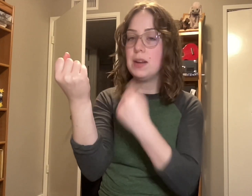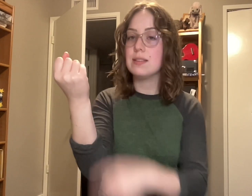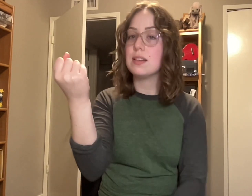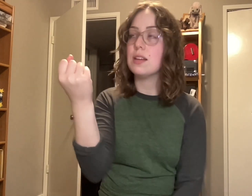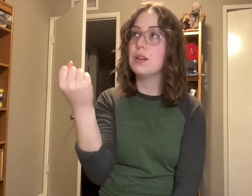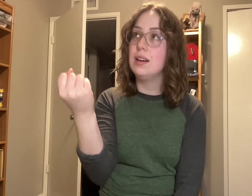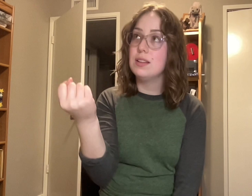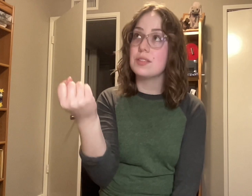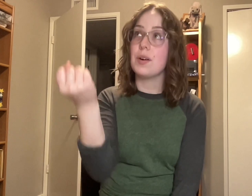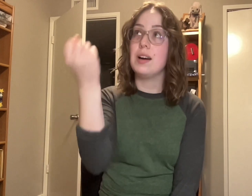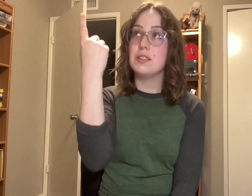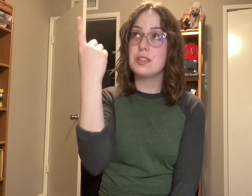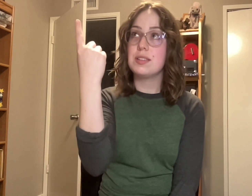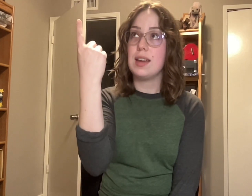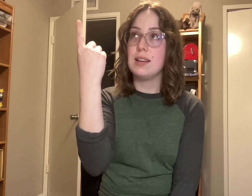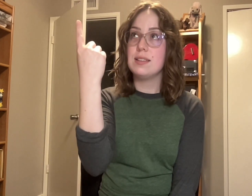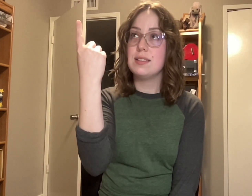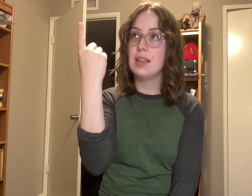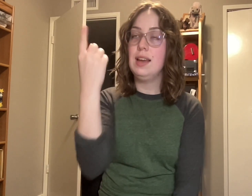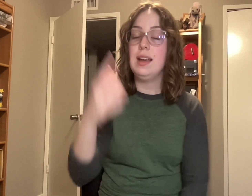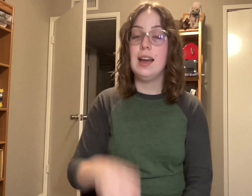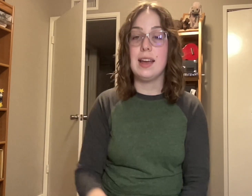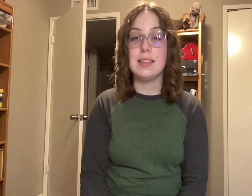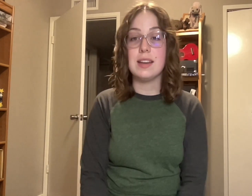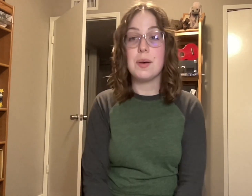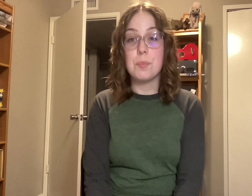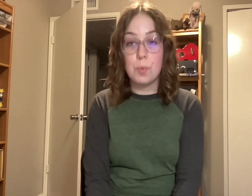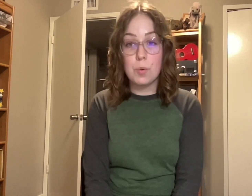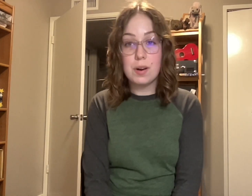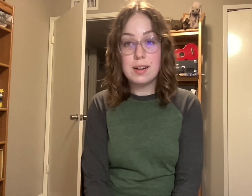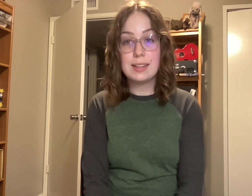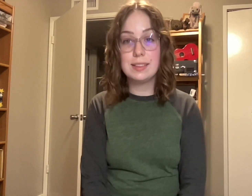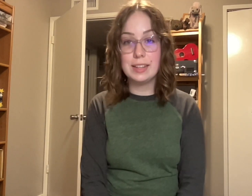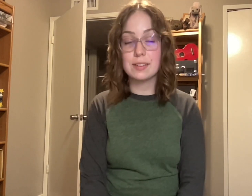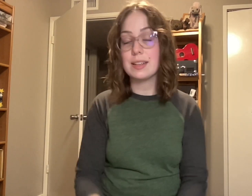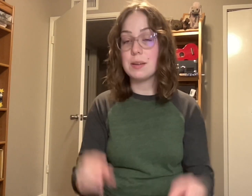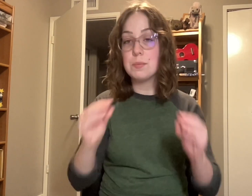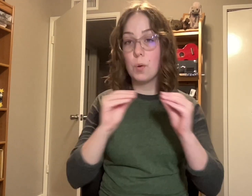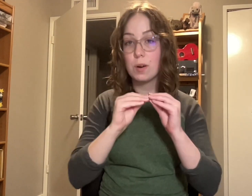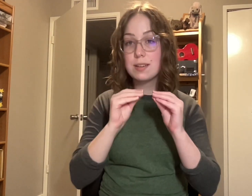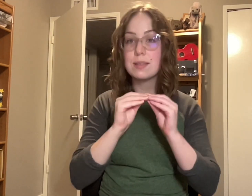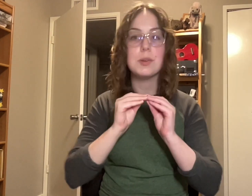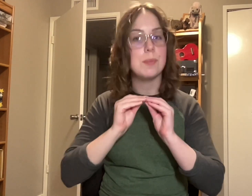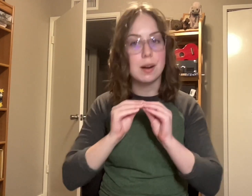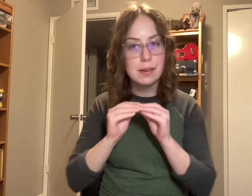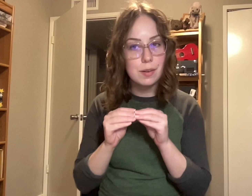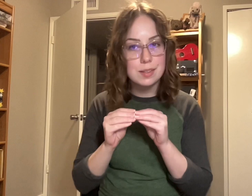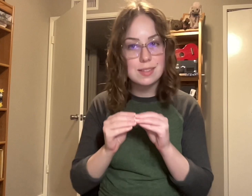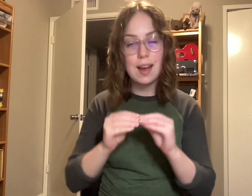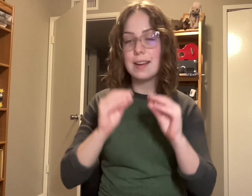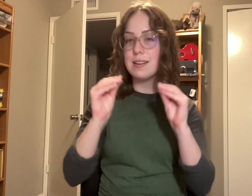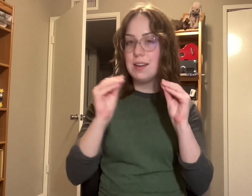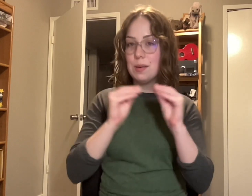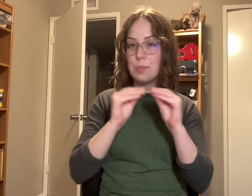facing you. So understand, and then more clearly. More, some of you may already know this sign,